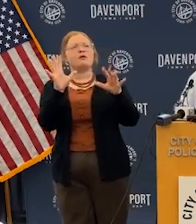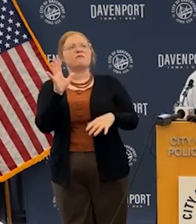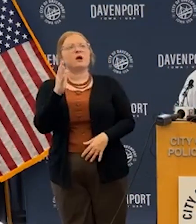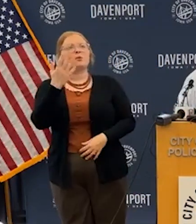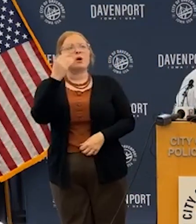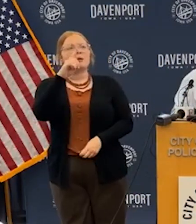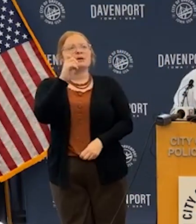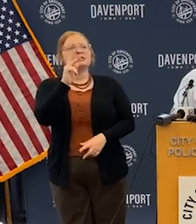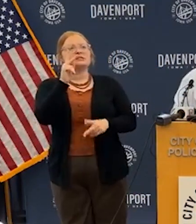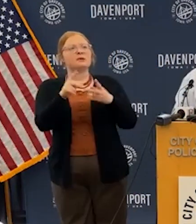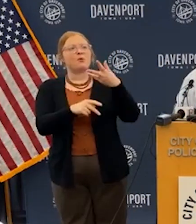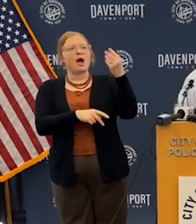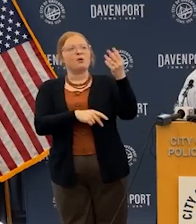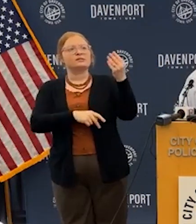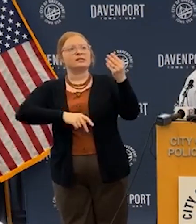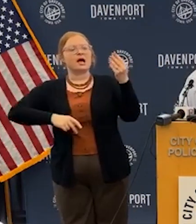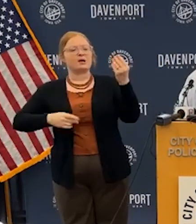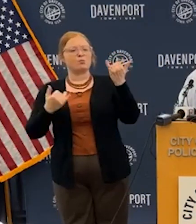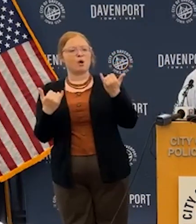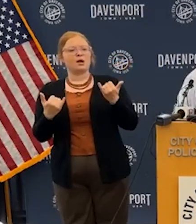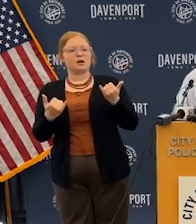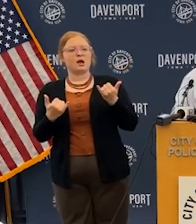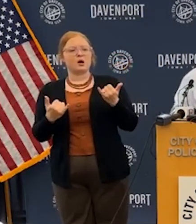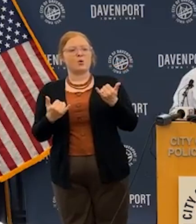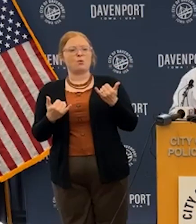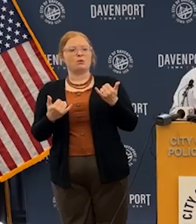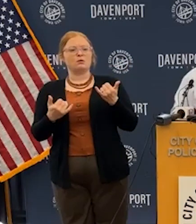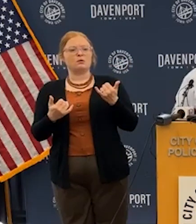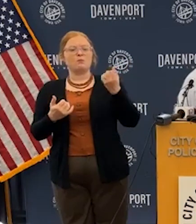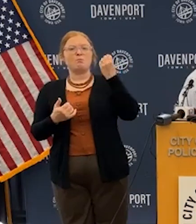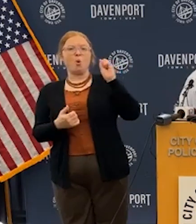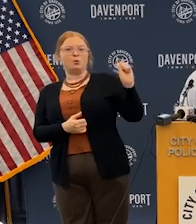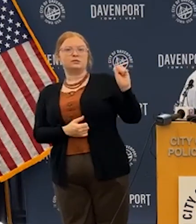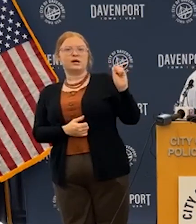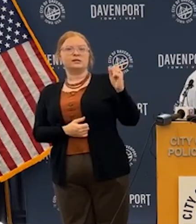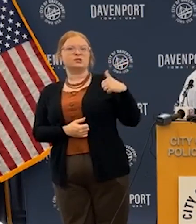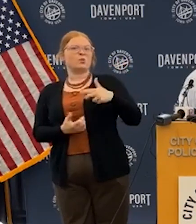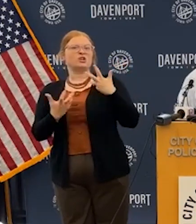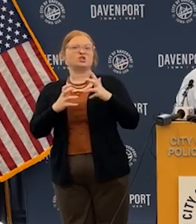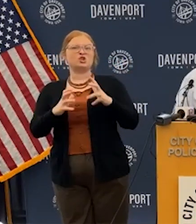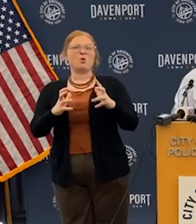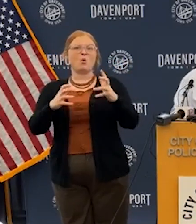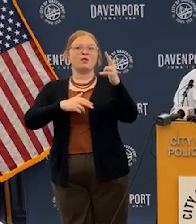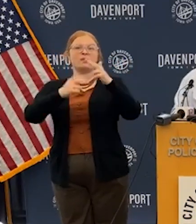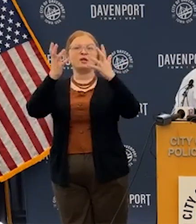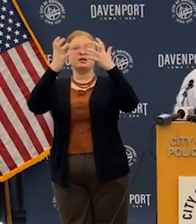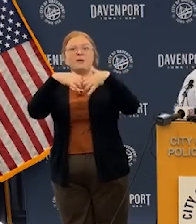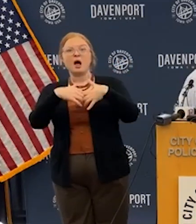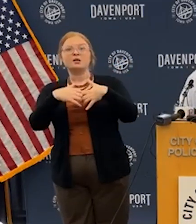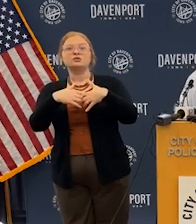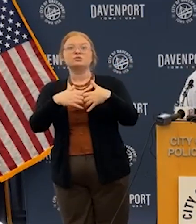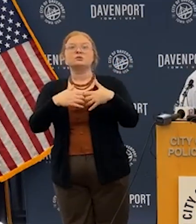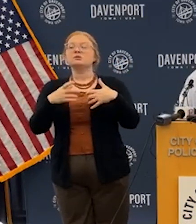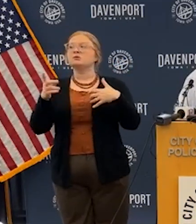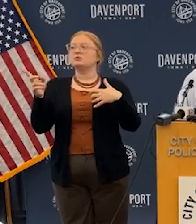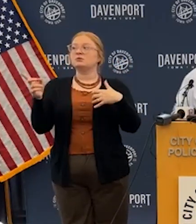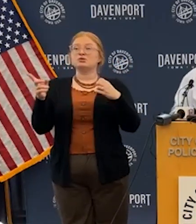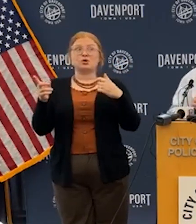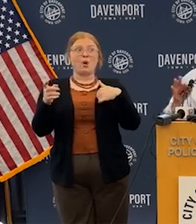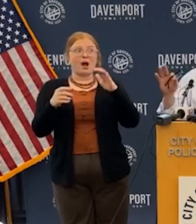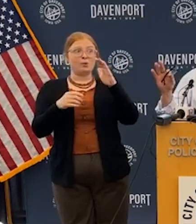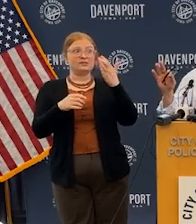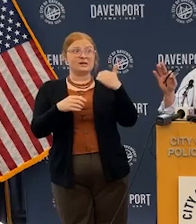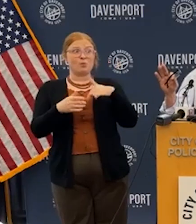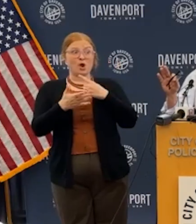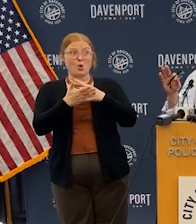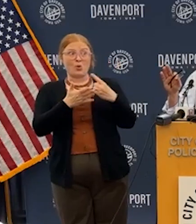to be demolished. It sounds to me like we are potentially weeks or longer away. So I won't give you any